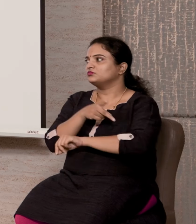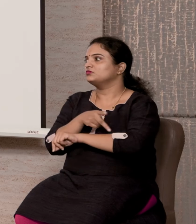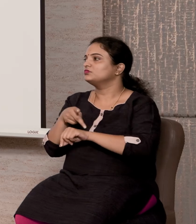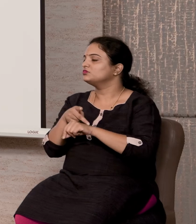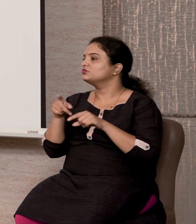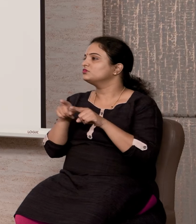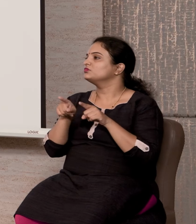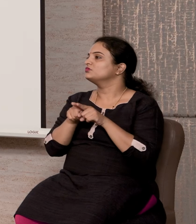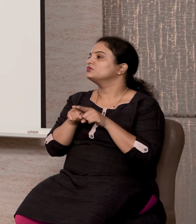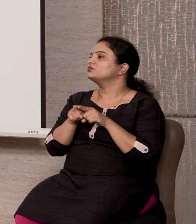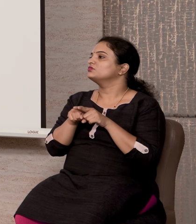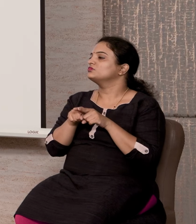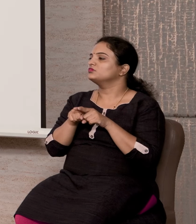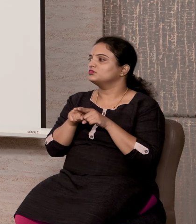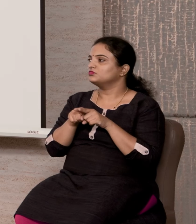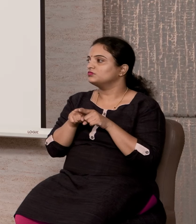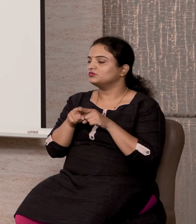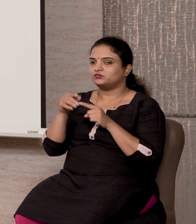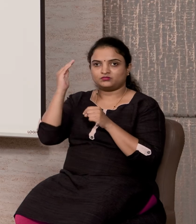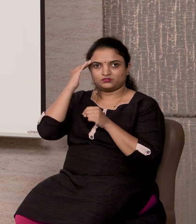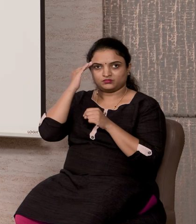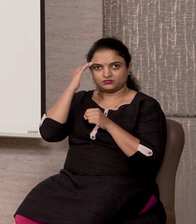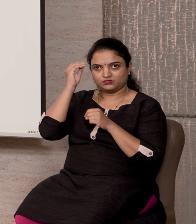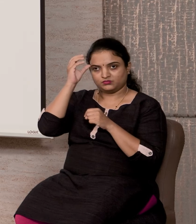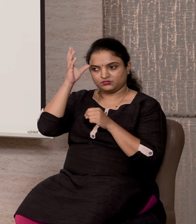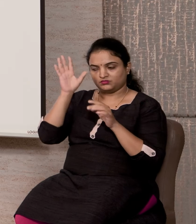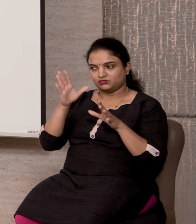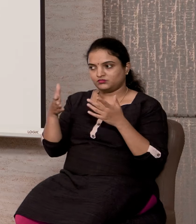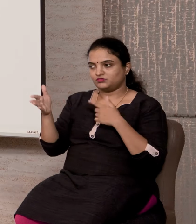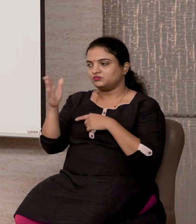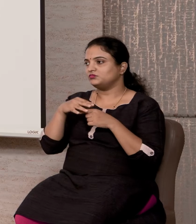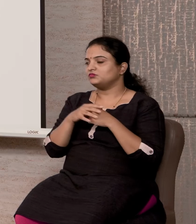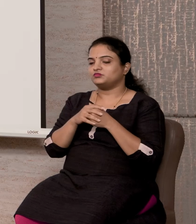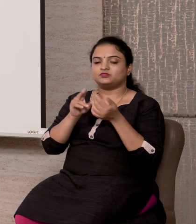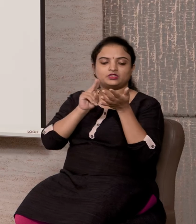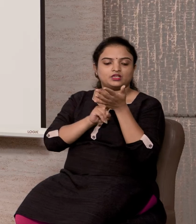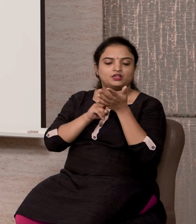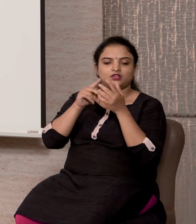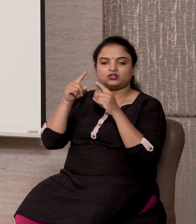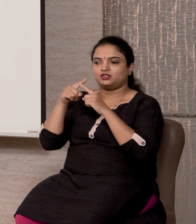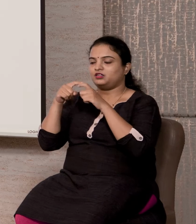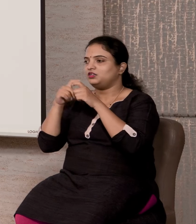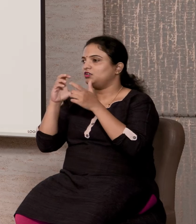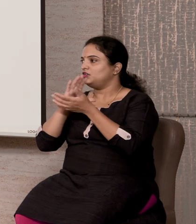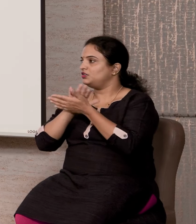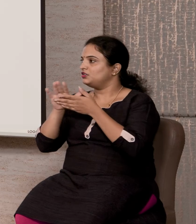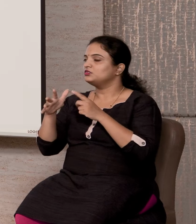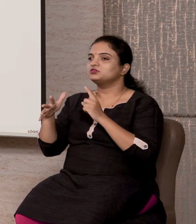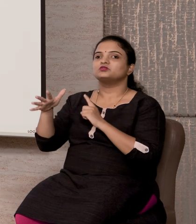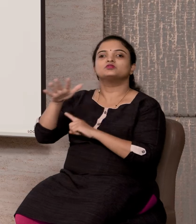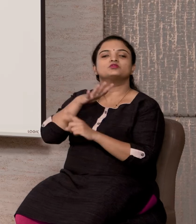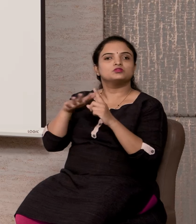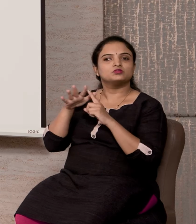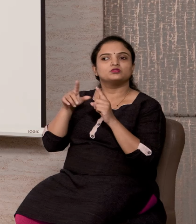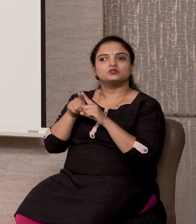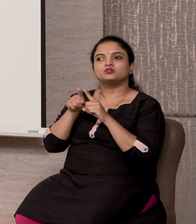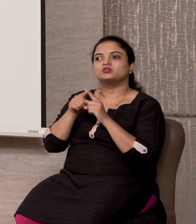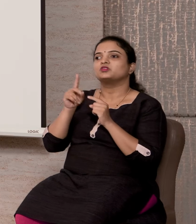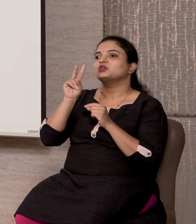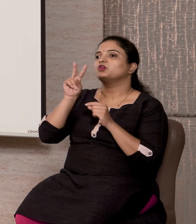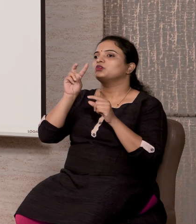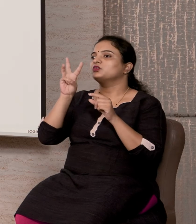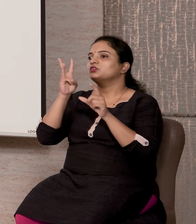that so if you might not be aware, there is EdTech Society in India, right? So it was formed 2-3 years back. So